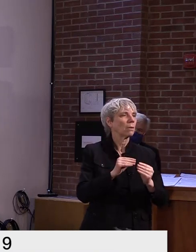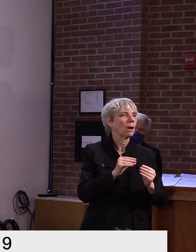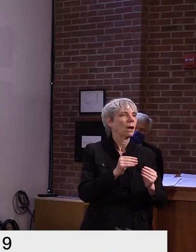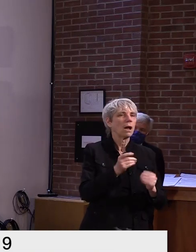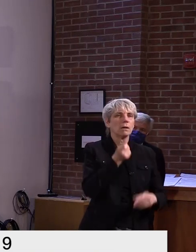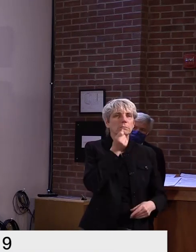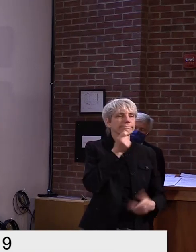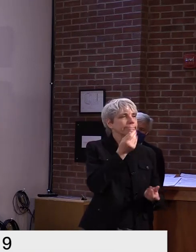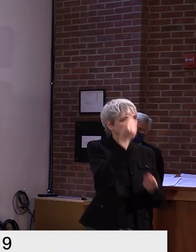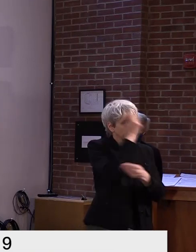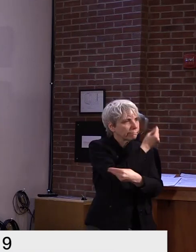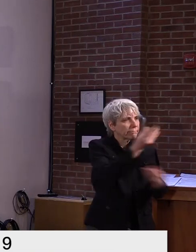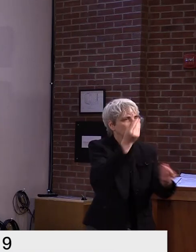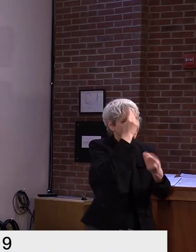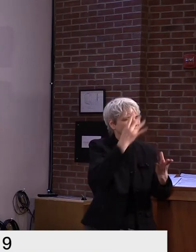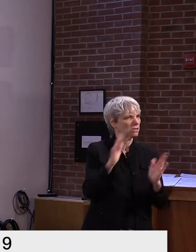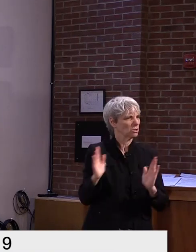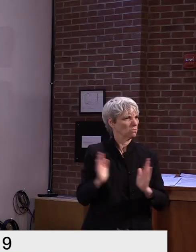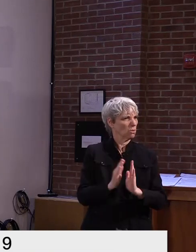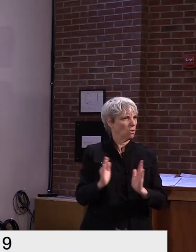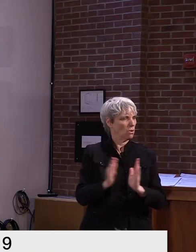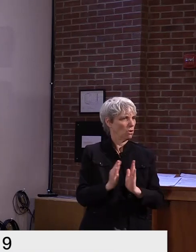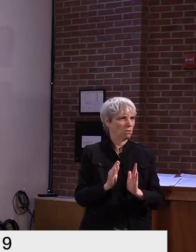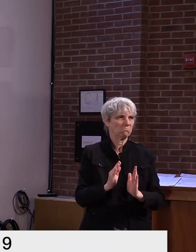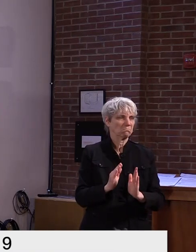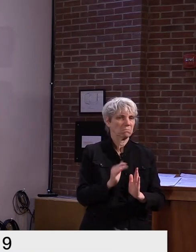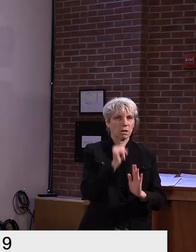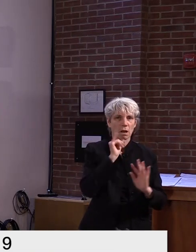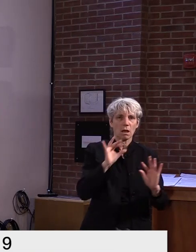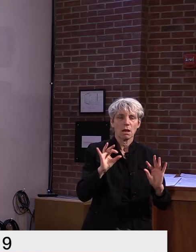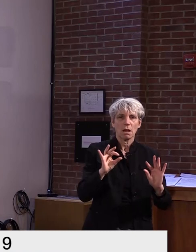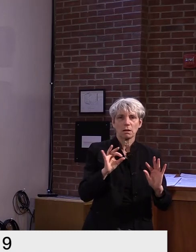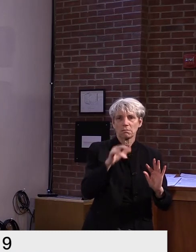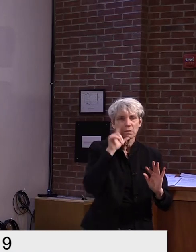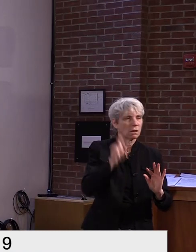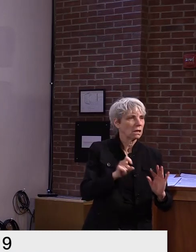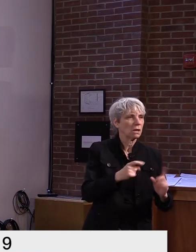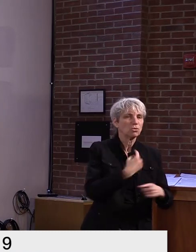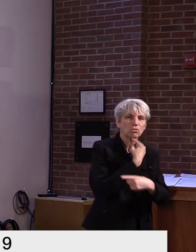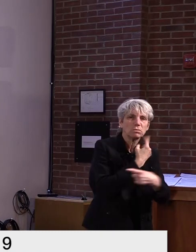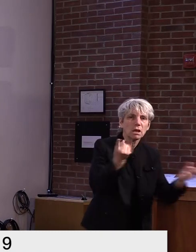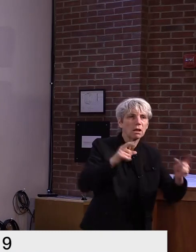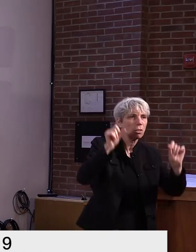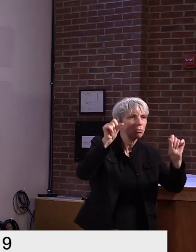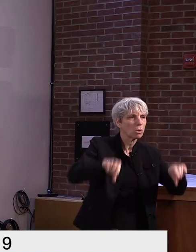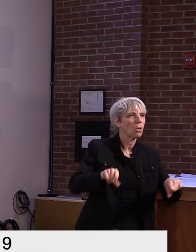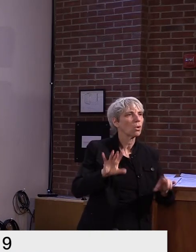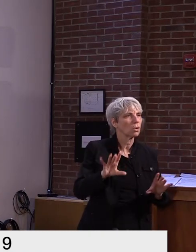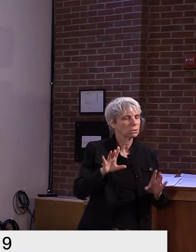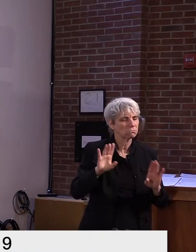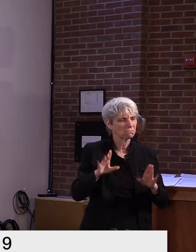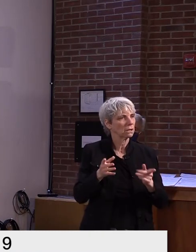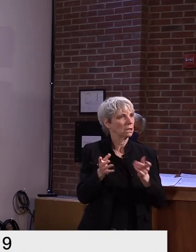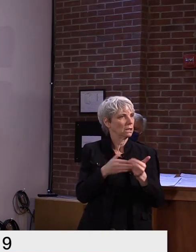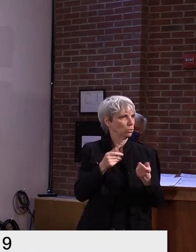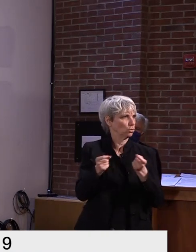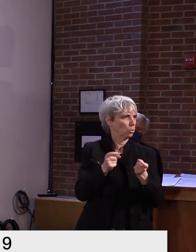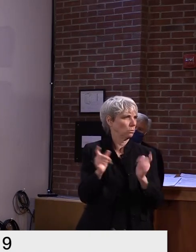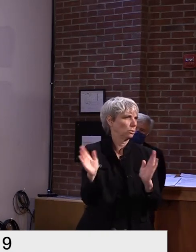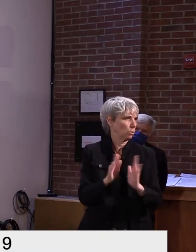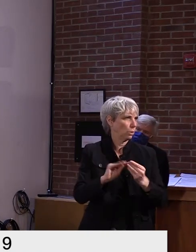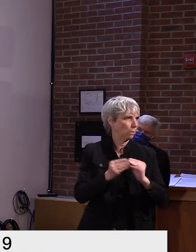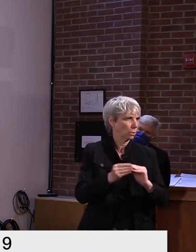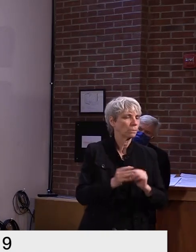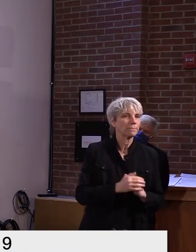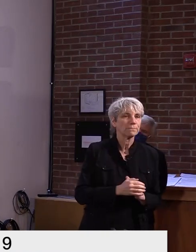and contained and never evolve, fortunately, in our recent experience. Talking about the CDC,